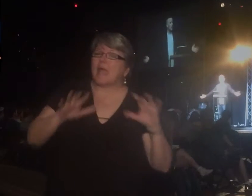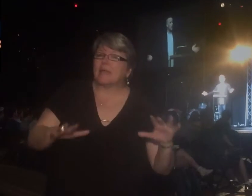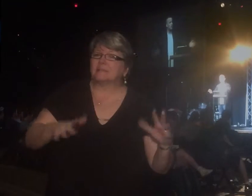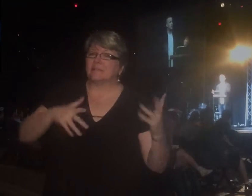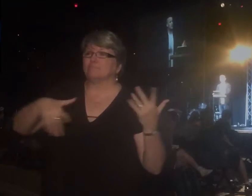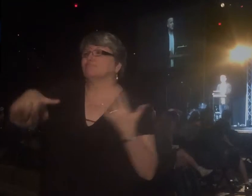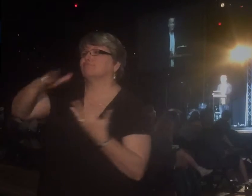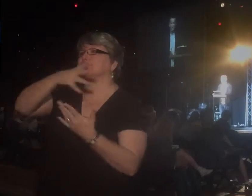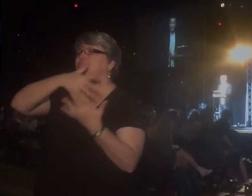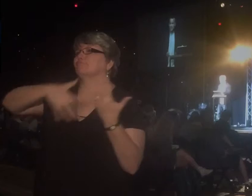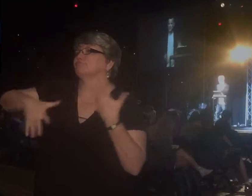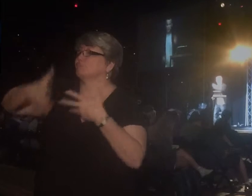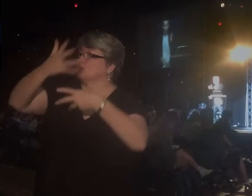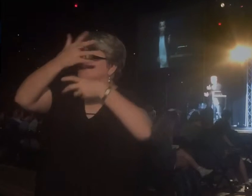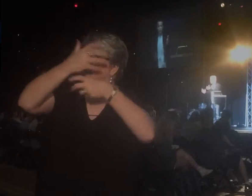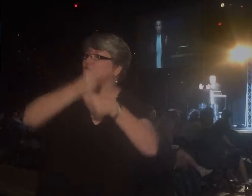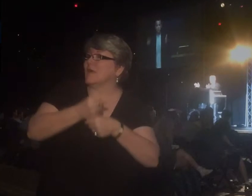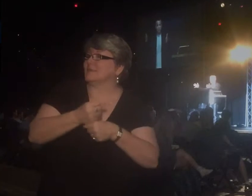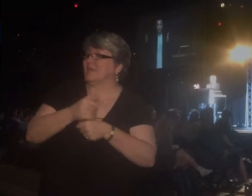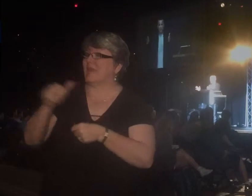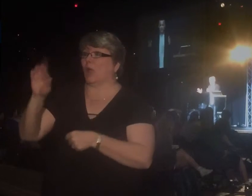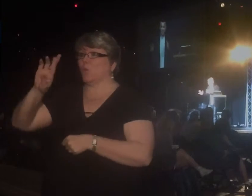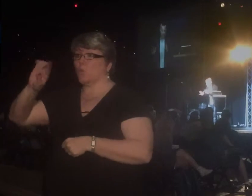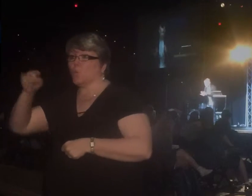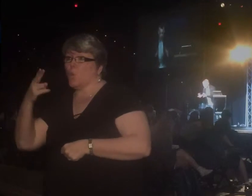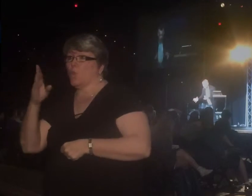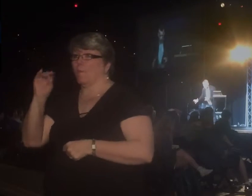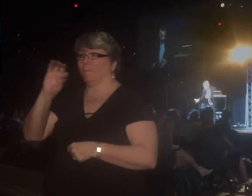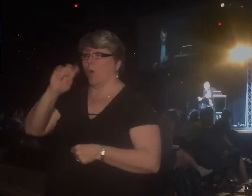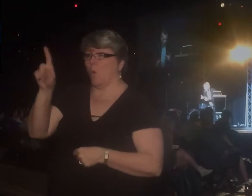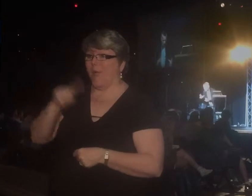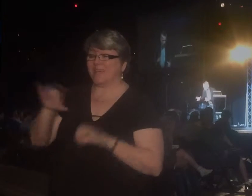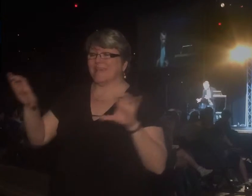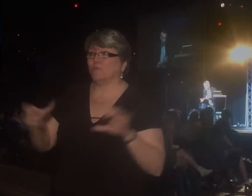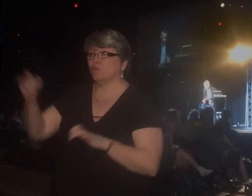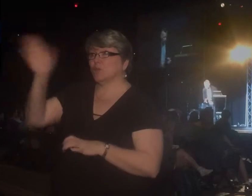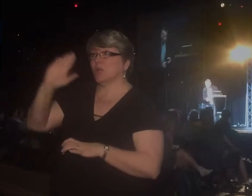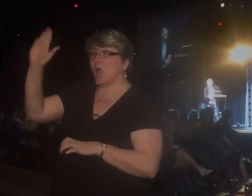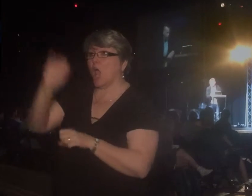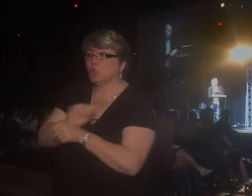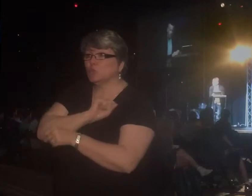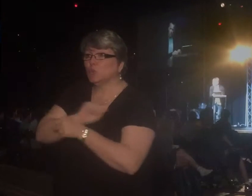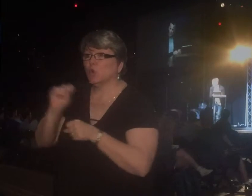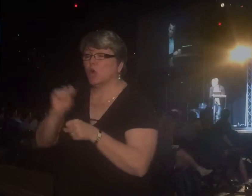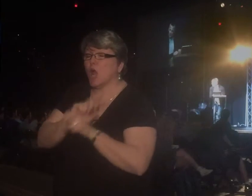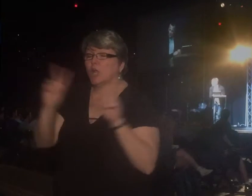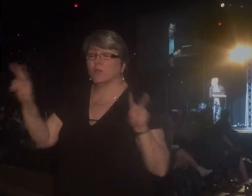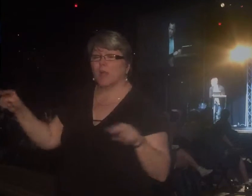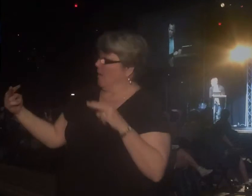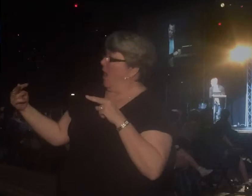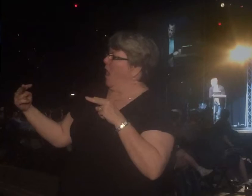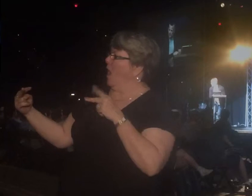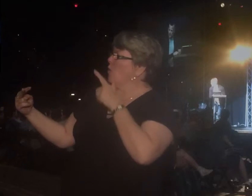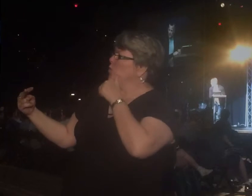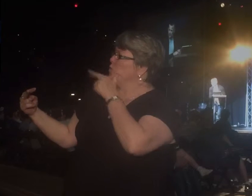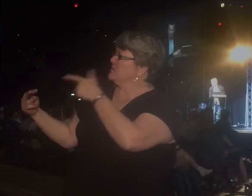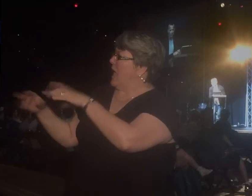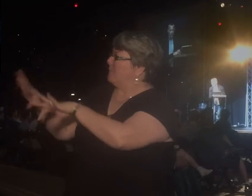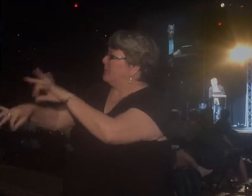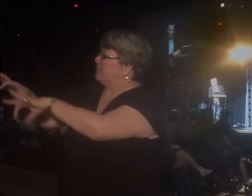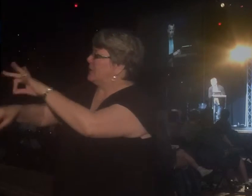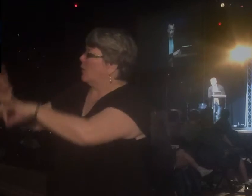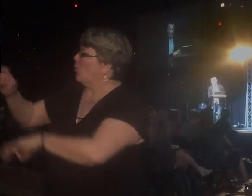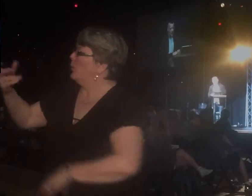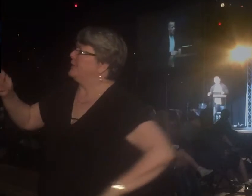blessing when you're among us, trusting that like Ruth and Boaz, as you're doing the work of God out in the field of God, you'll look up and go, who's that over there picking